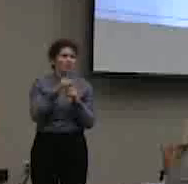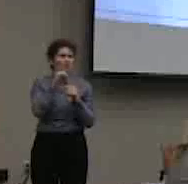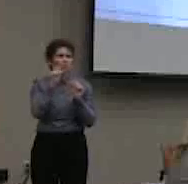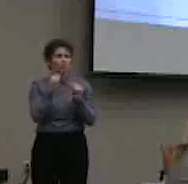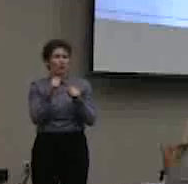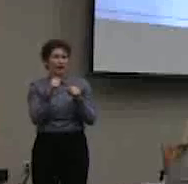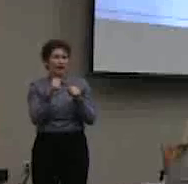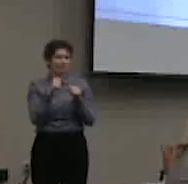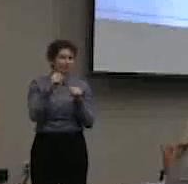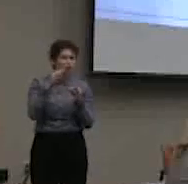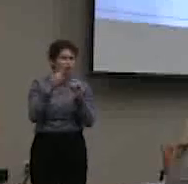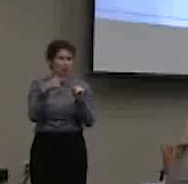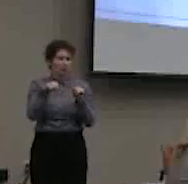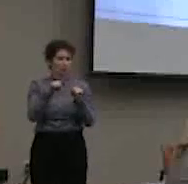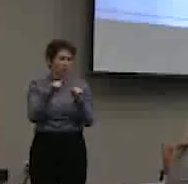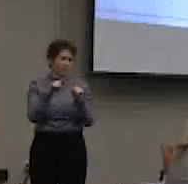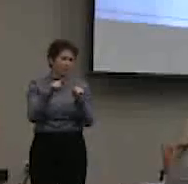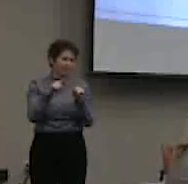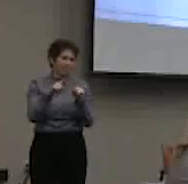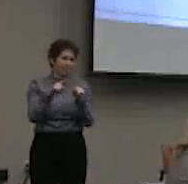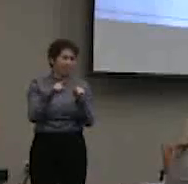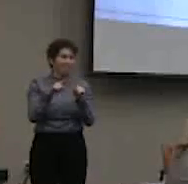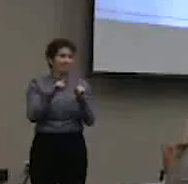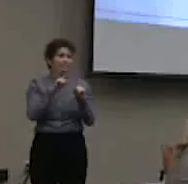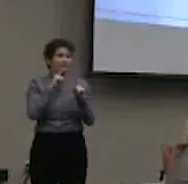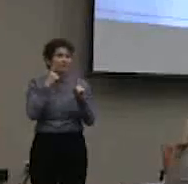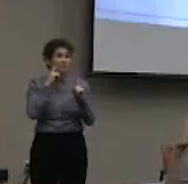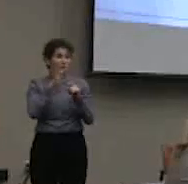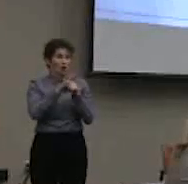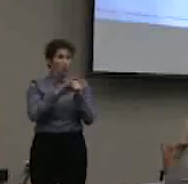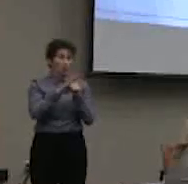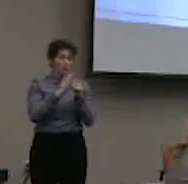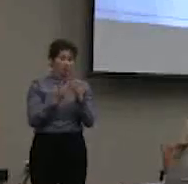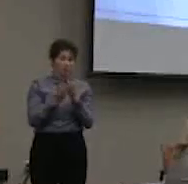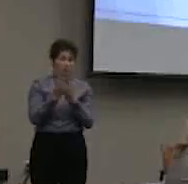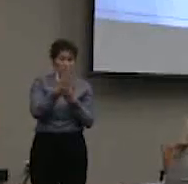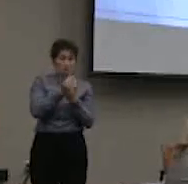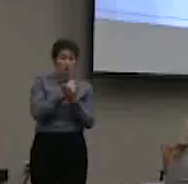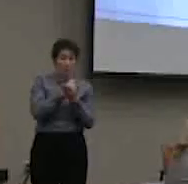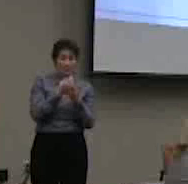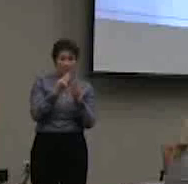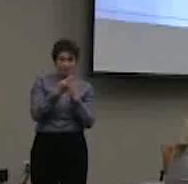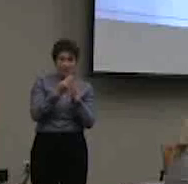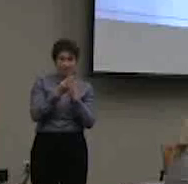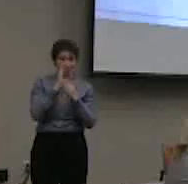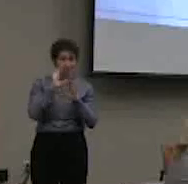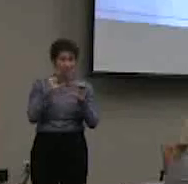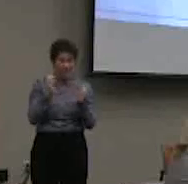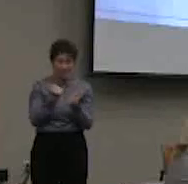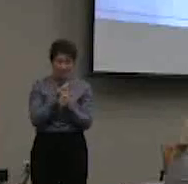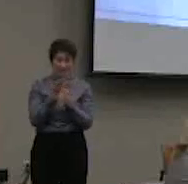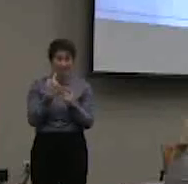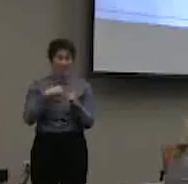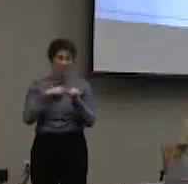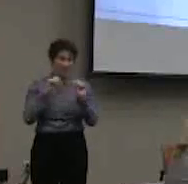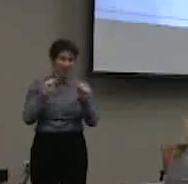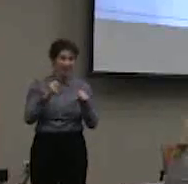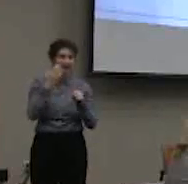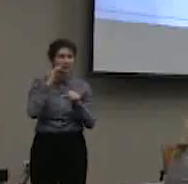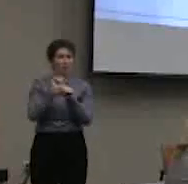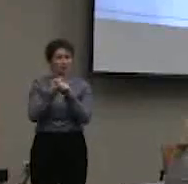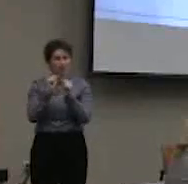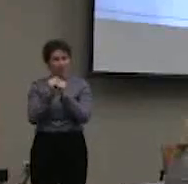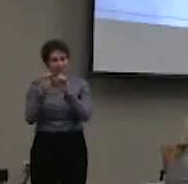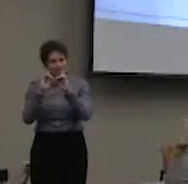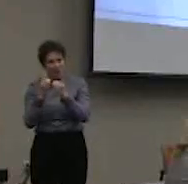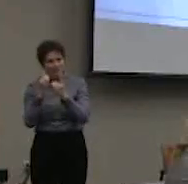the extent the locals are raising money, which we are going to do everything in our power, I know we're working with the department to try to make it so that we can figure out ways